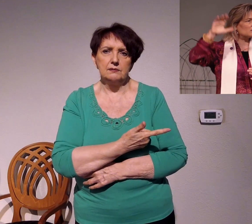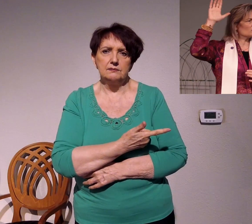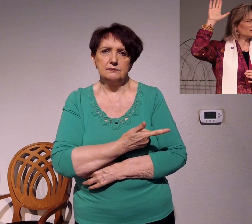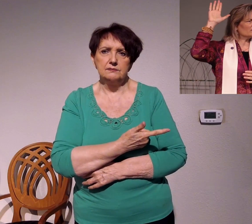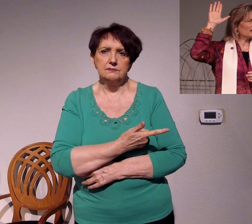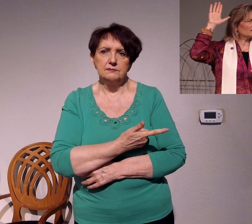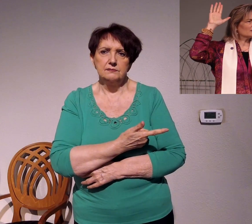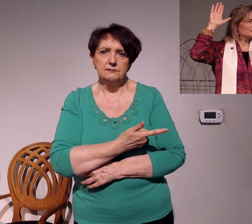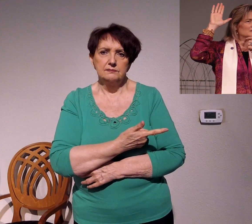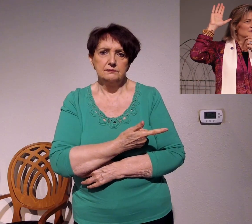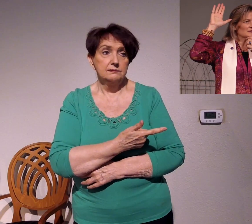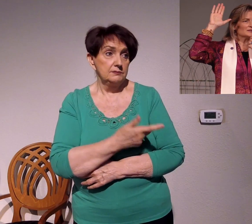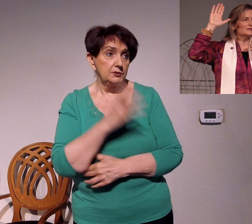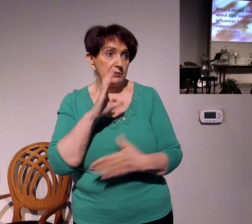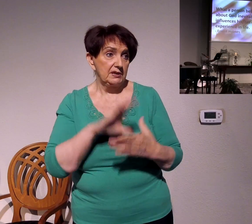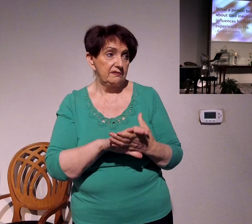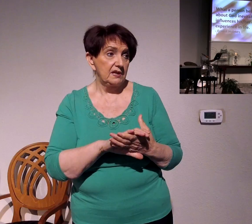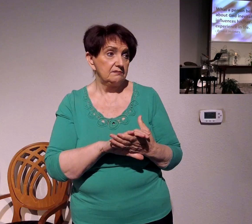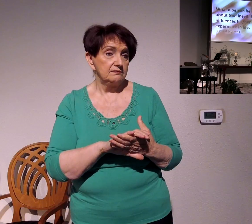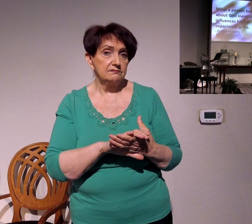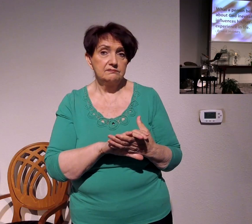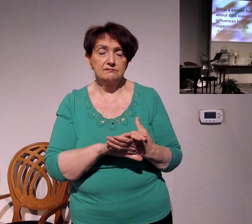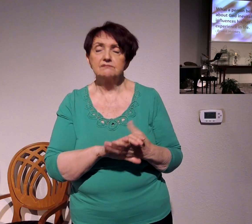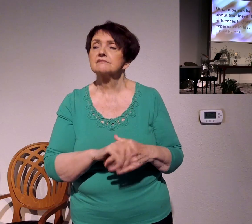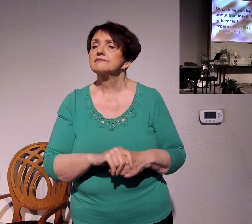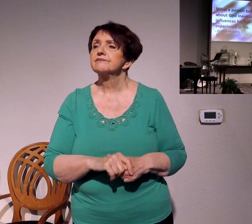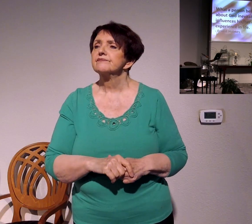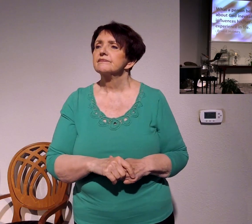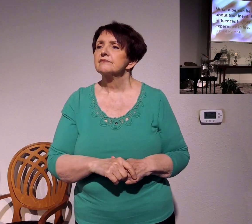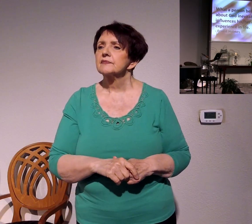Does anyone else believe that? Okay.